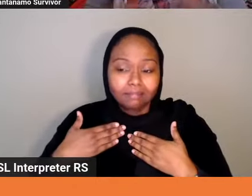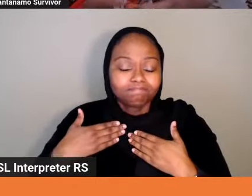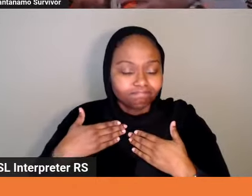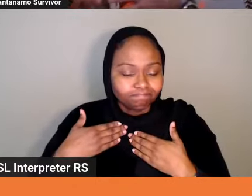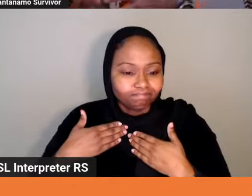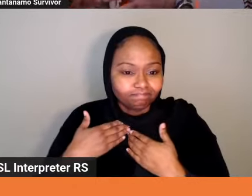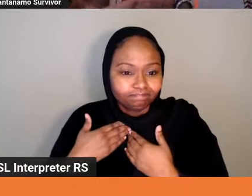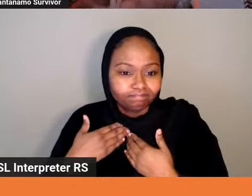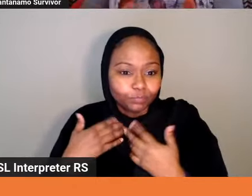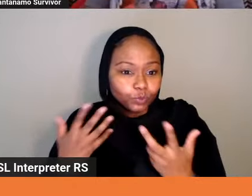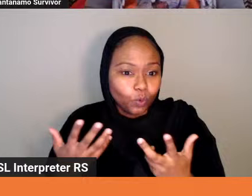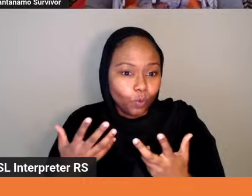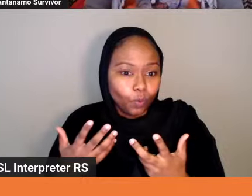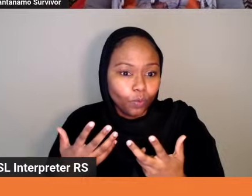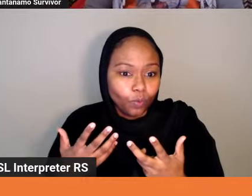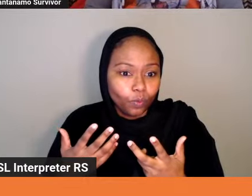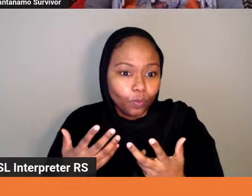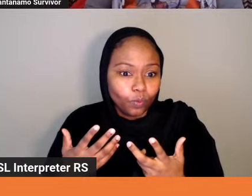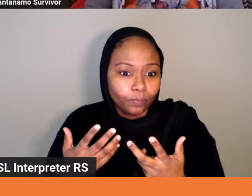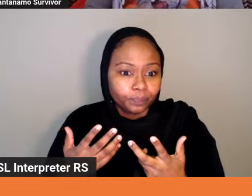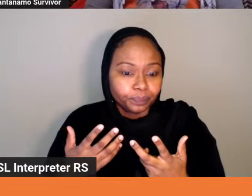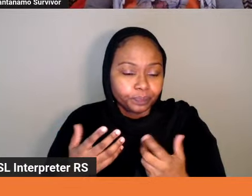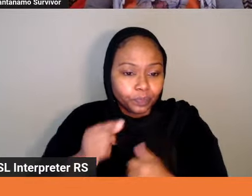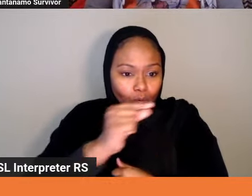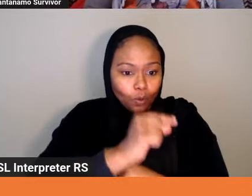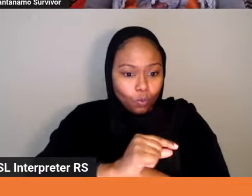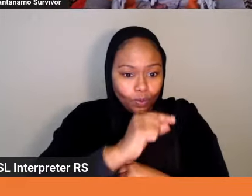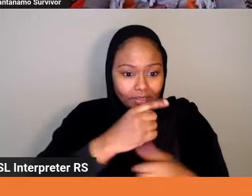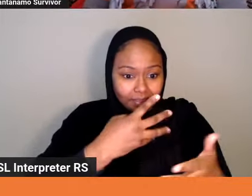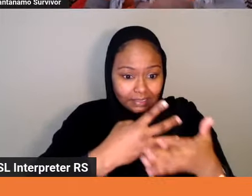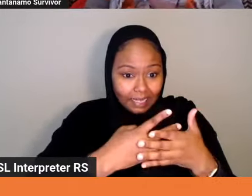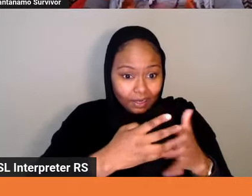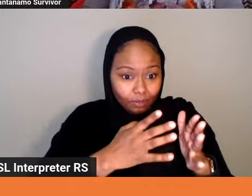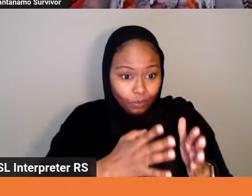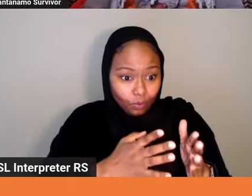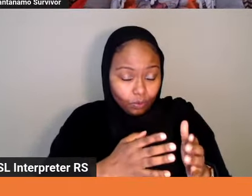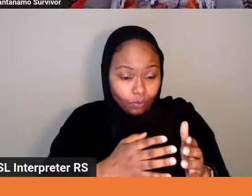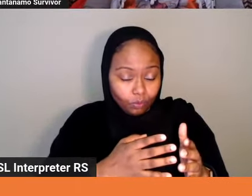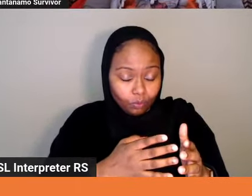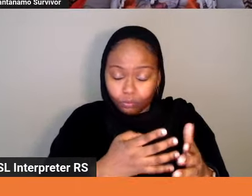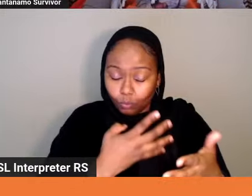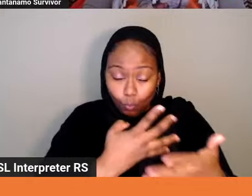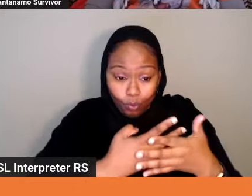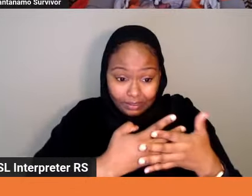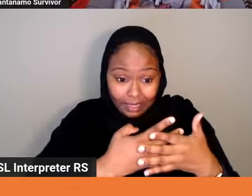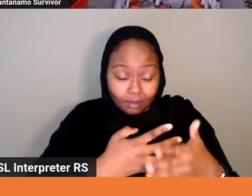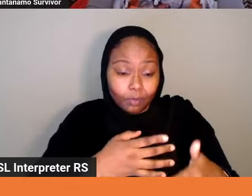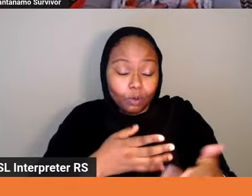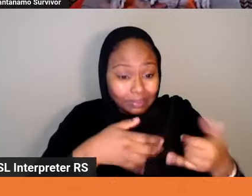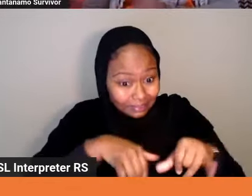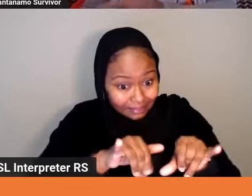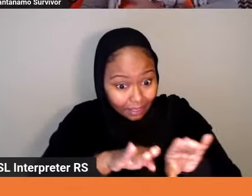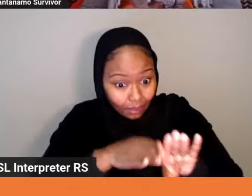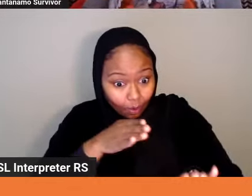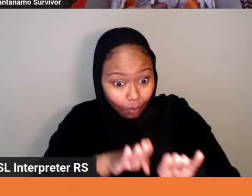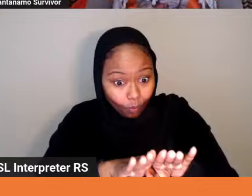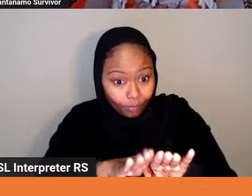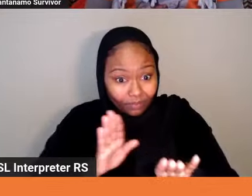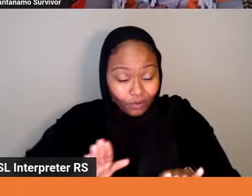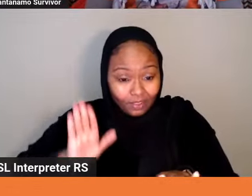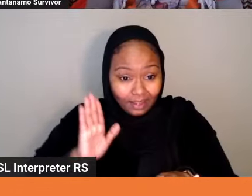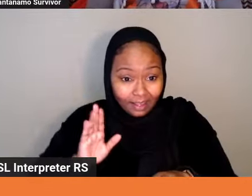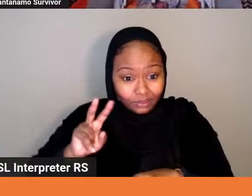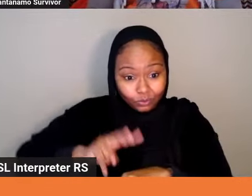So Guantanamo is still open for the last 22 years, and tomorrow it will